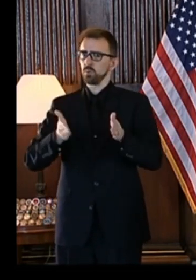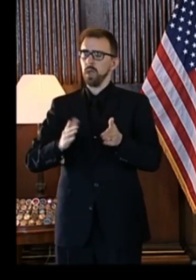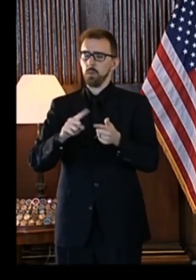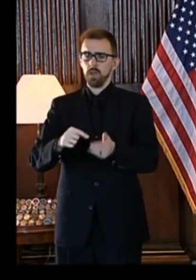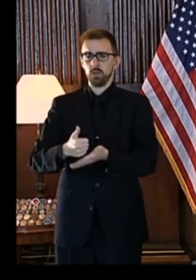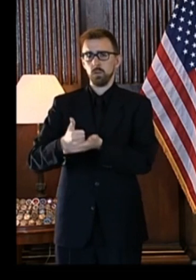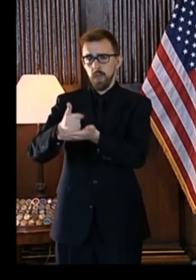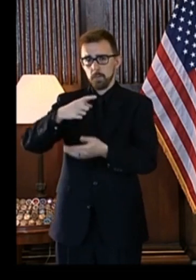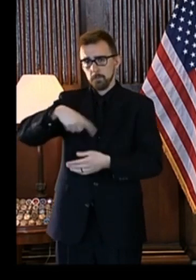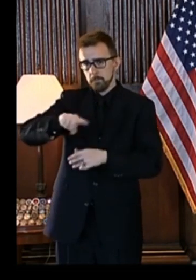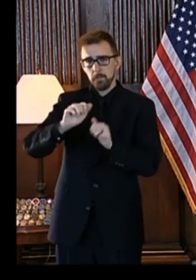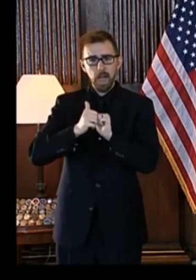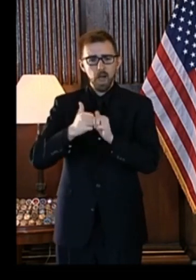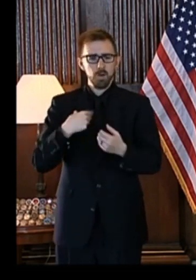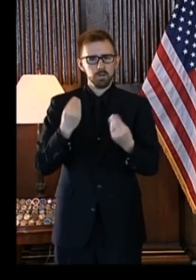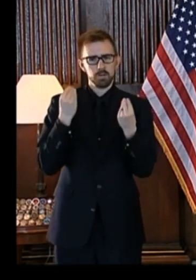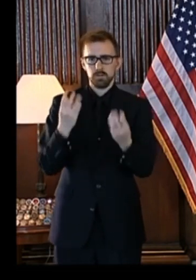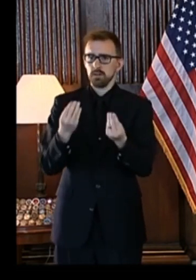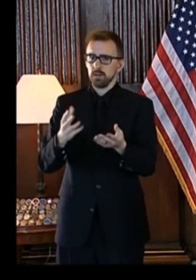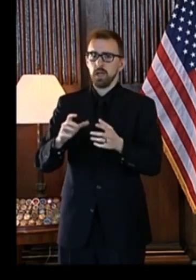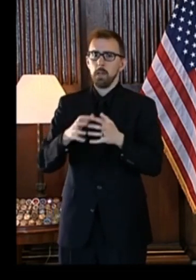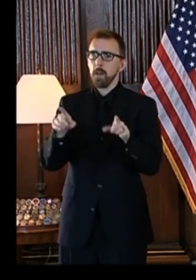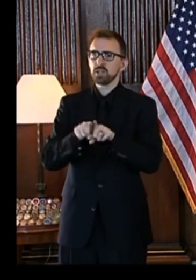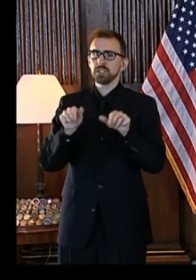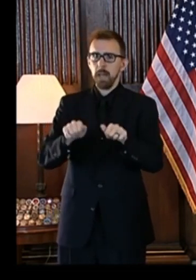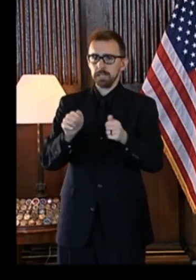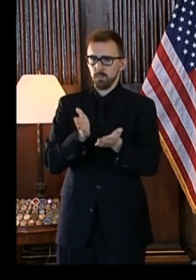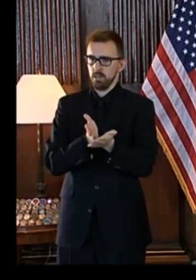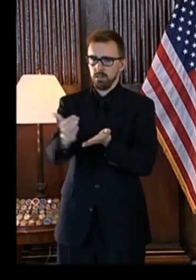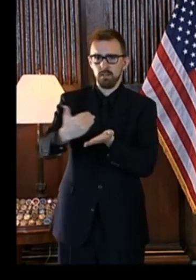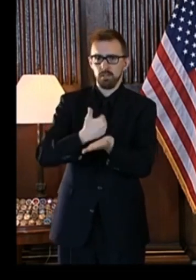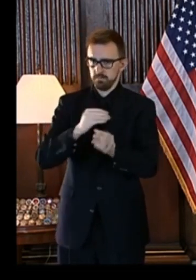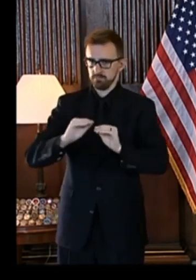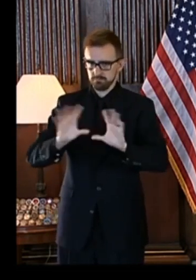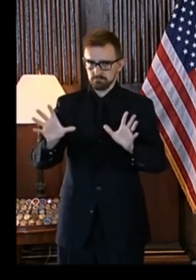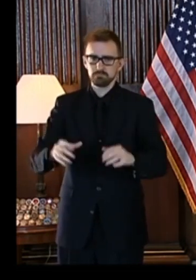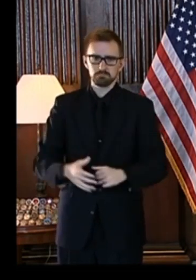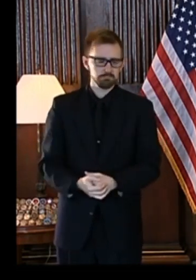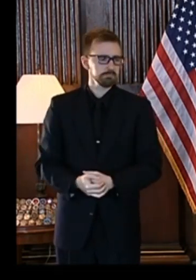people is to give them as much information as we possibly can. Thank you.